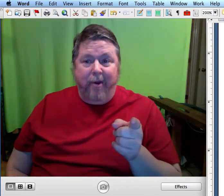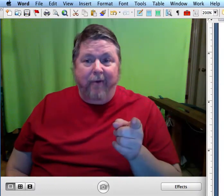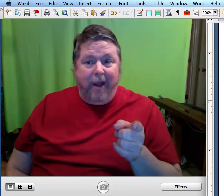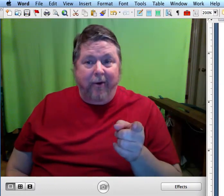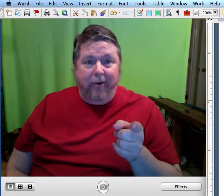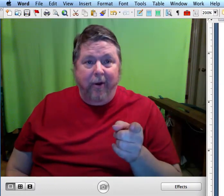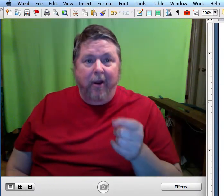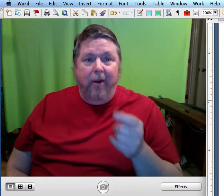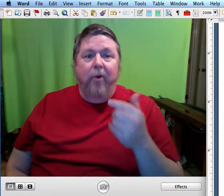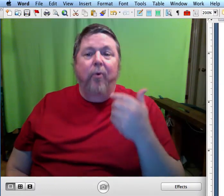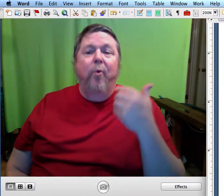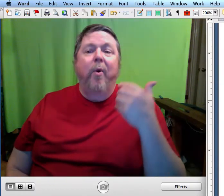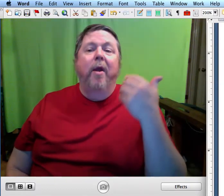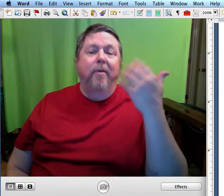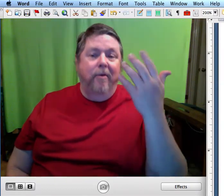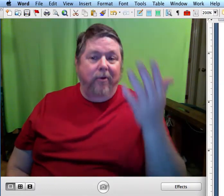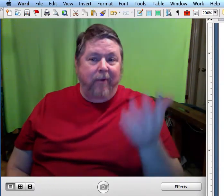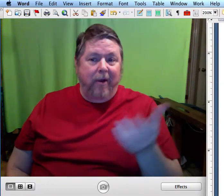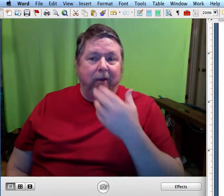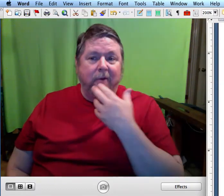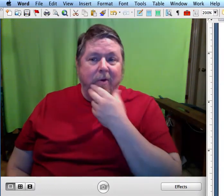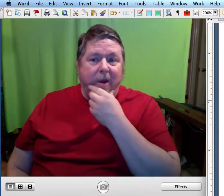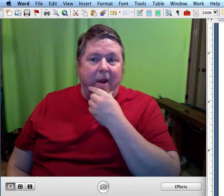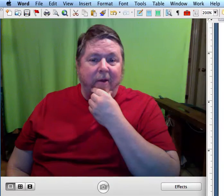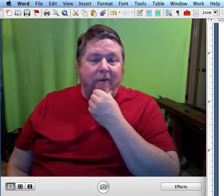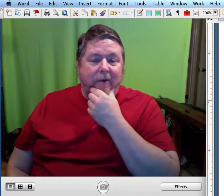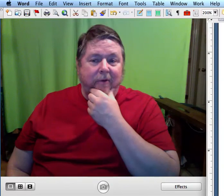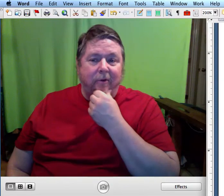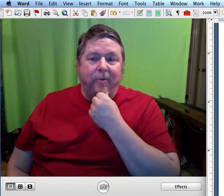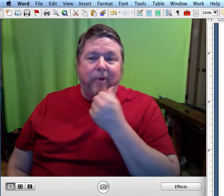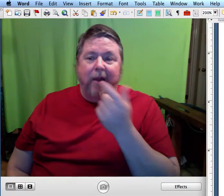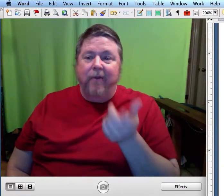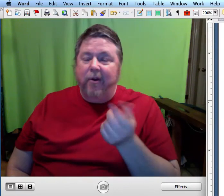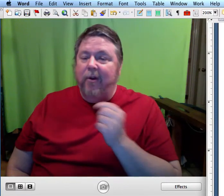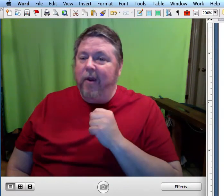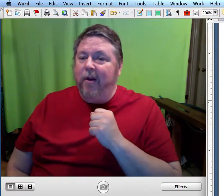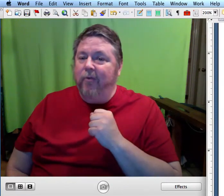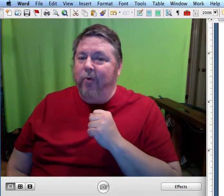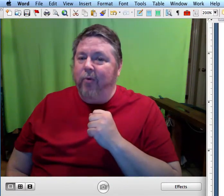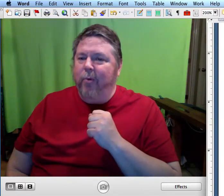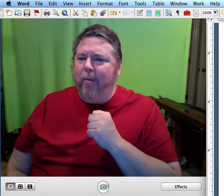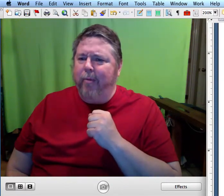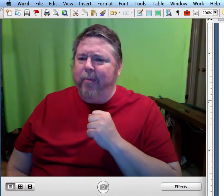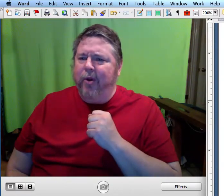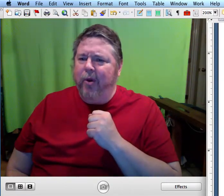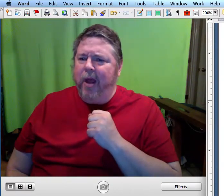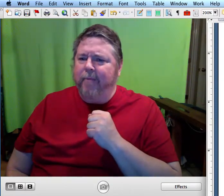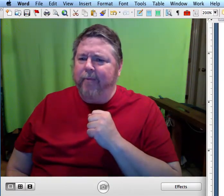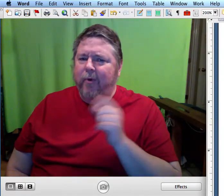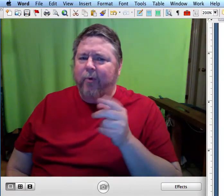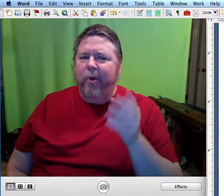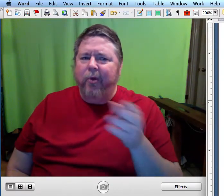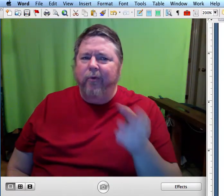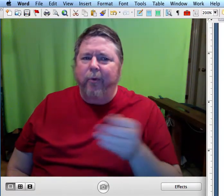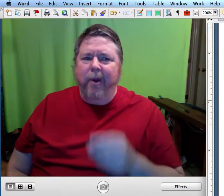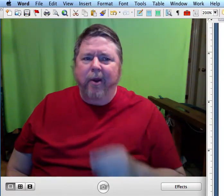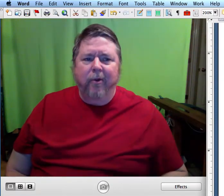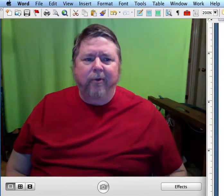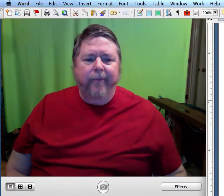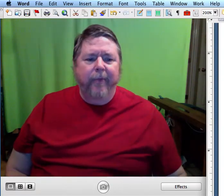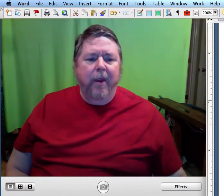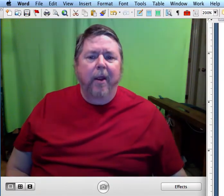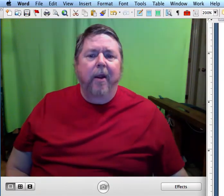capable of it later when you realize, okay, this is a circumstance that consecutive work would probably be good at. It would be good for me